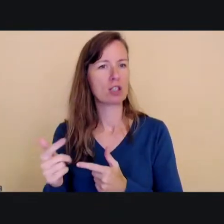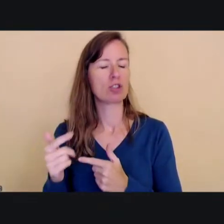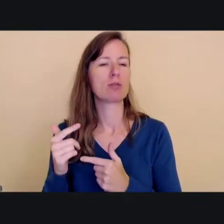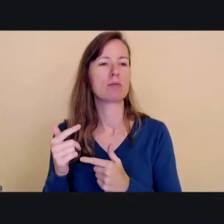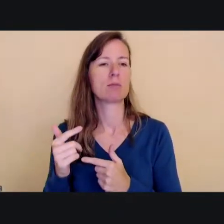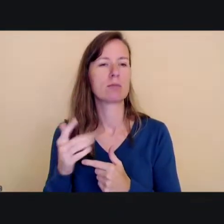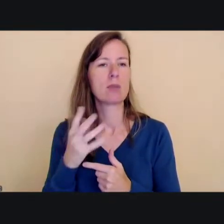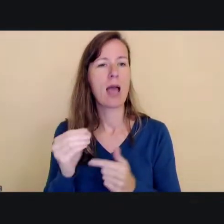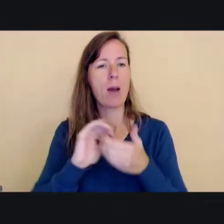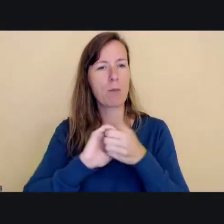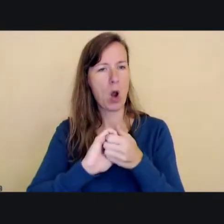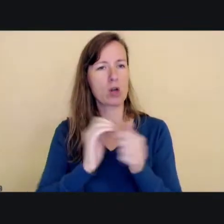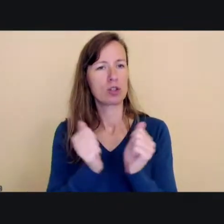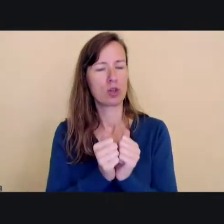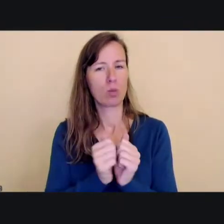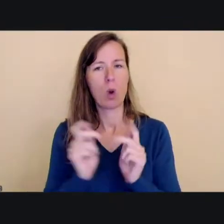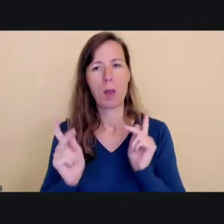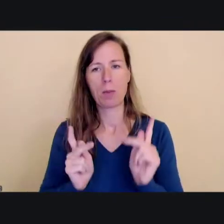And